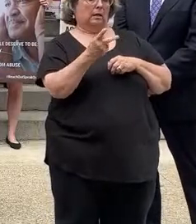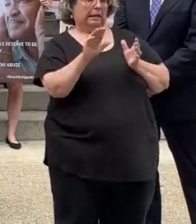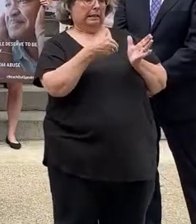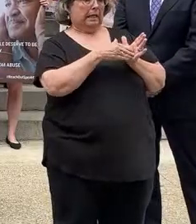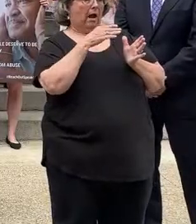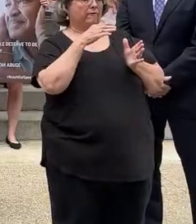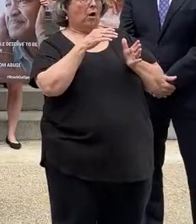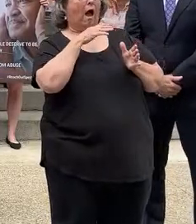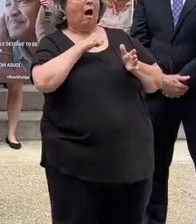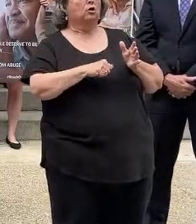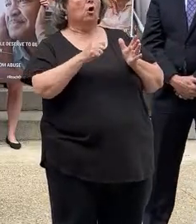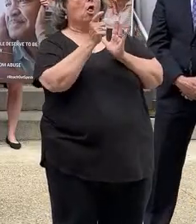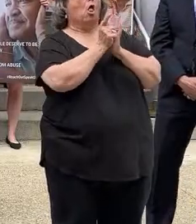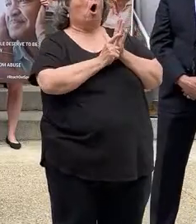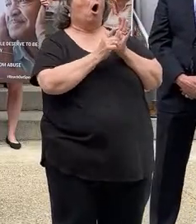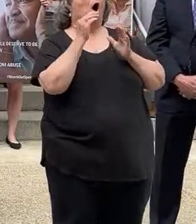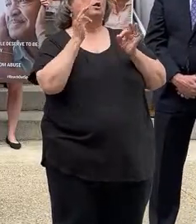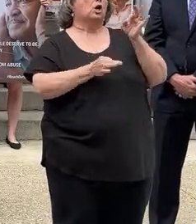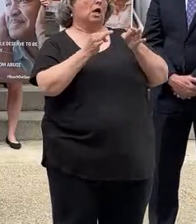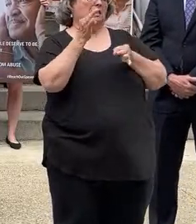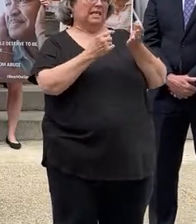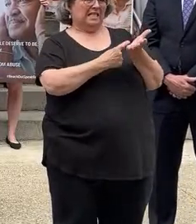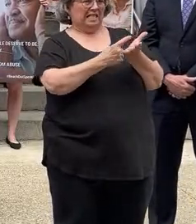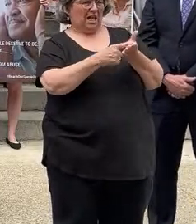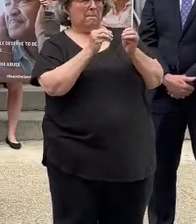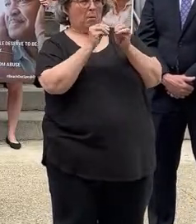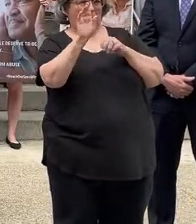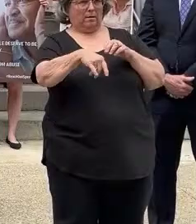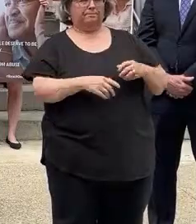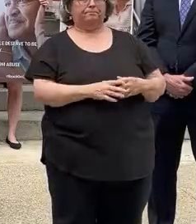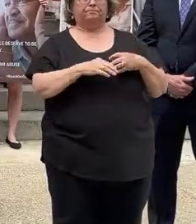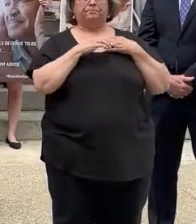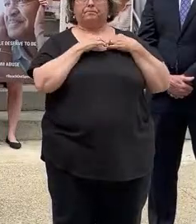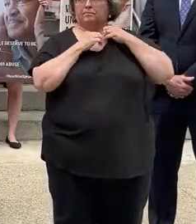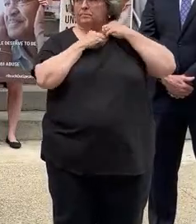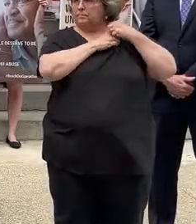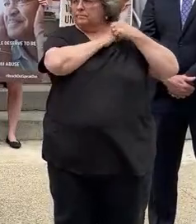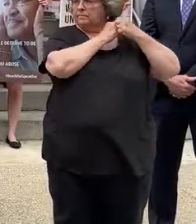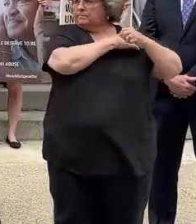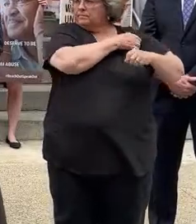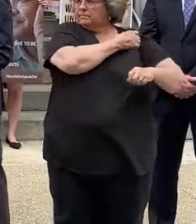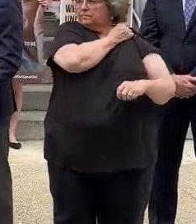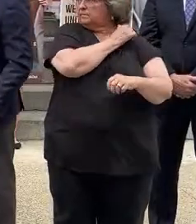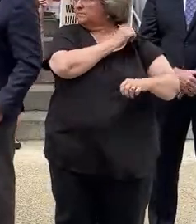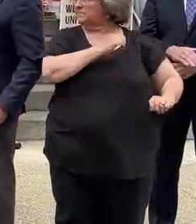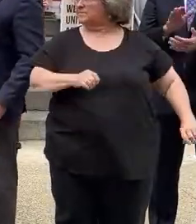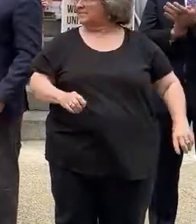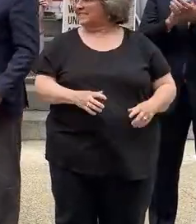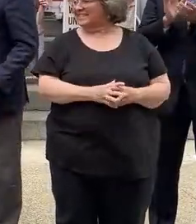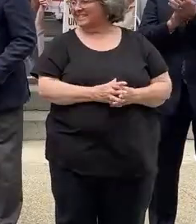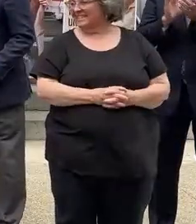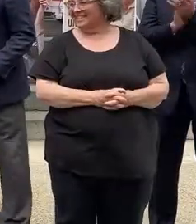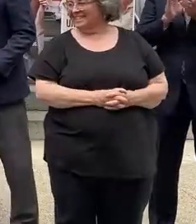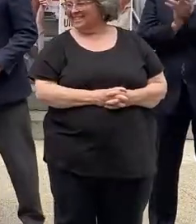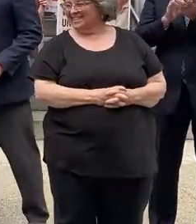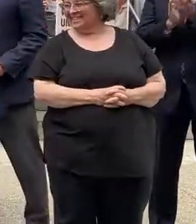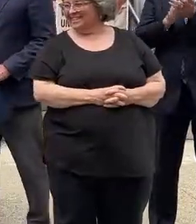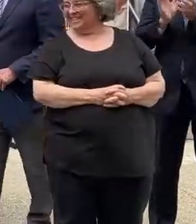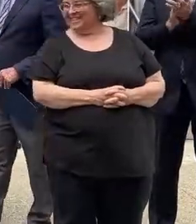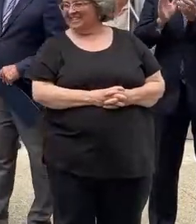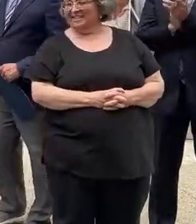for Elder Law and Justice to discuss a little bit more about this. Sorry about that. That's okay. I said right behind you